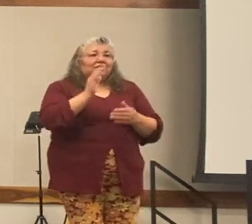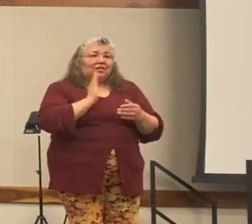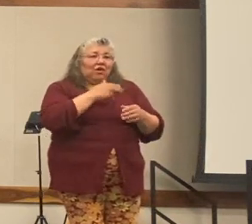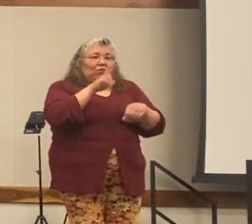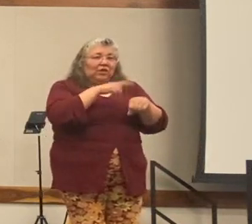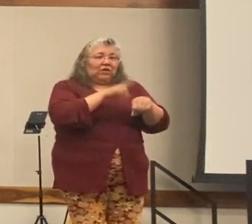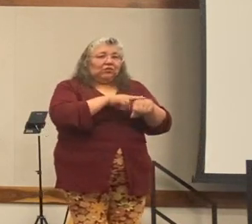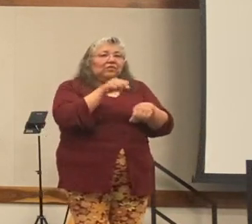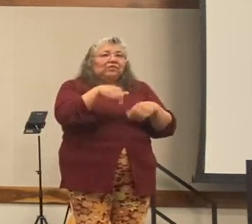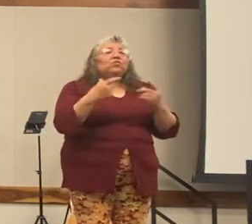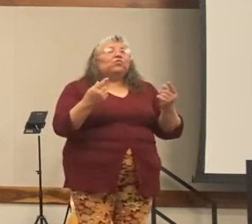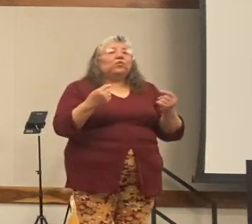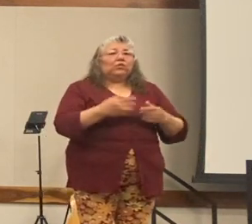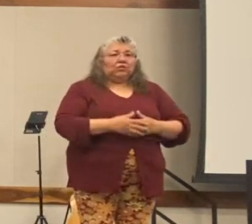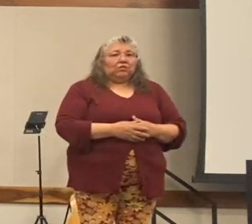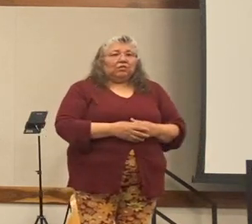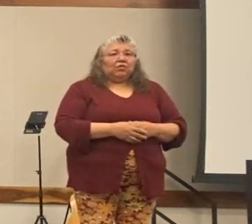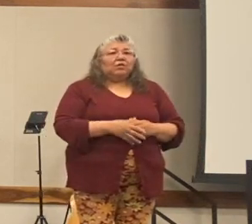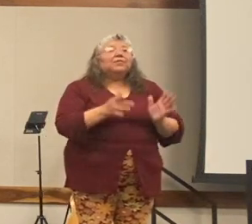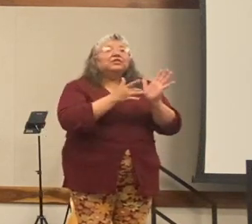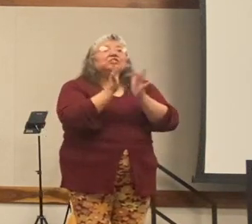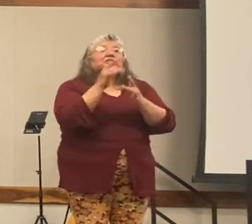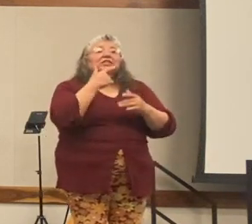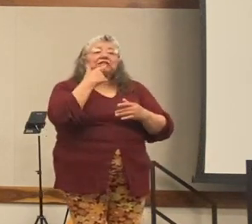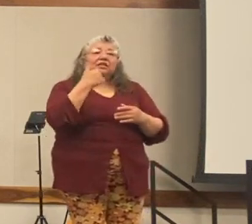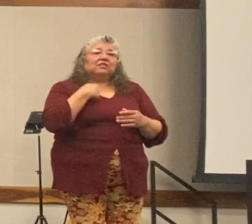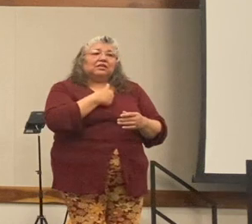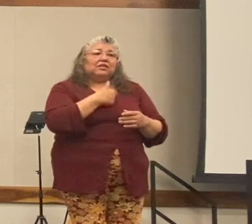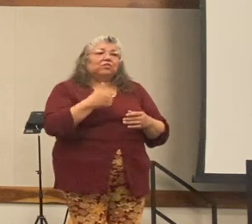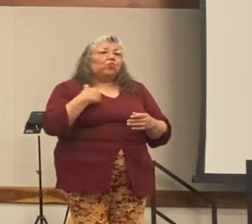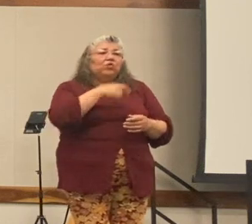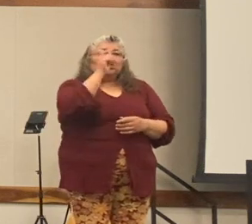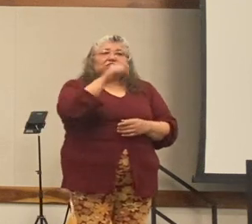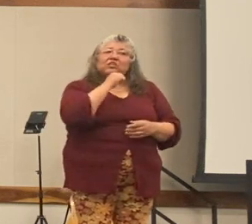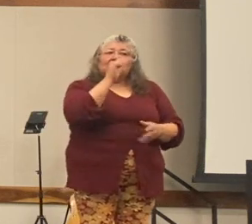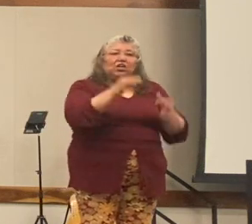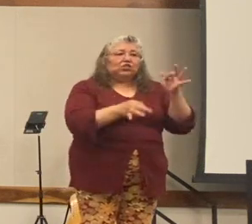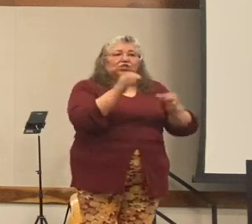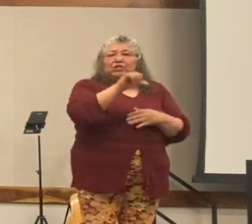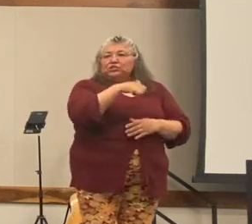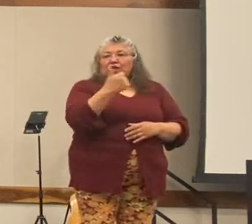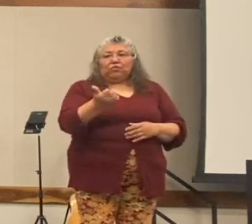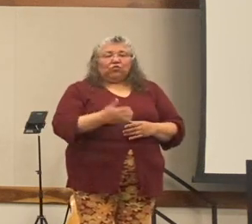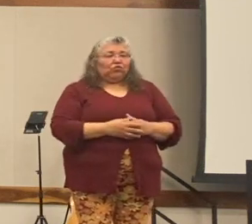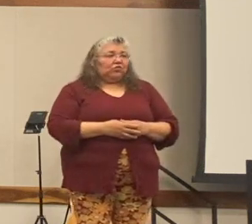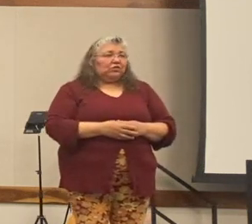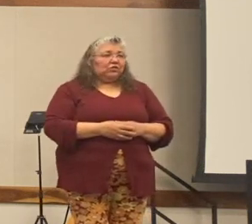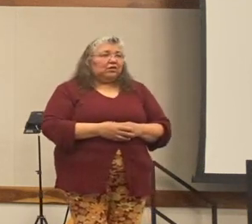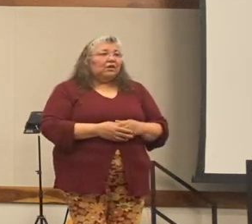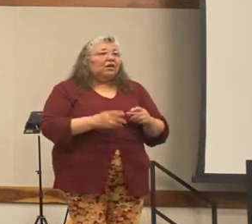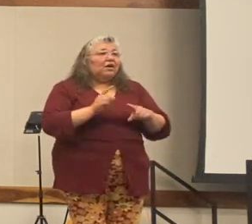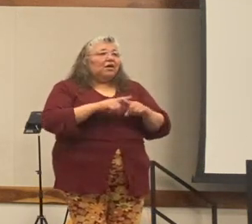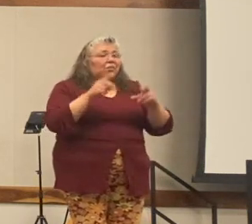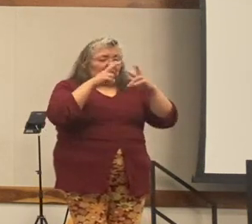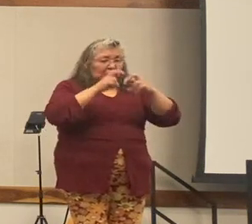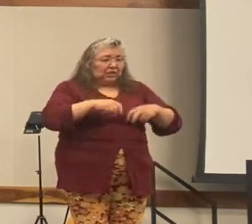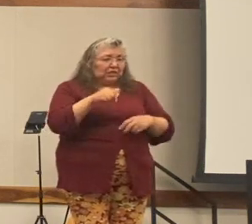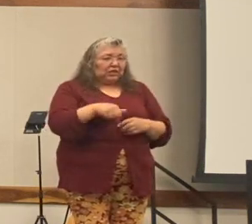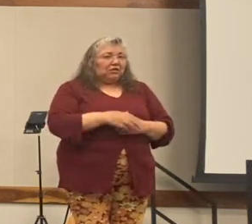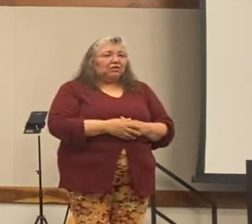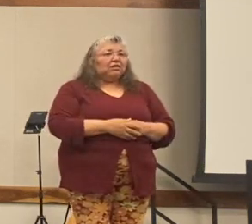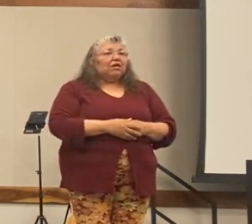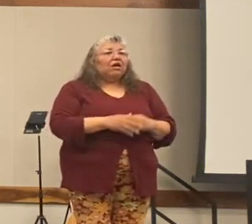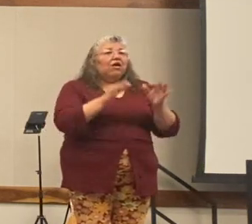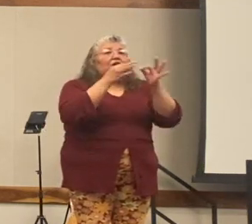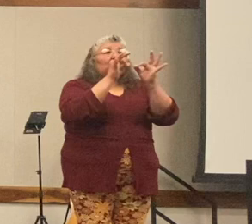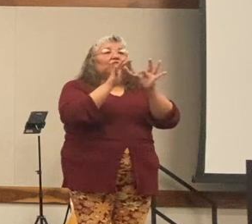is what we do. But Jesus tells us that we should not judge others. But check this out. Let's break down those verses